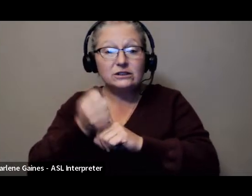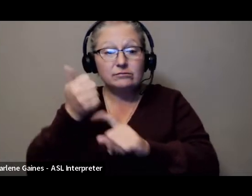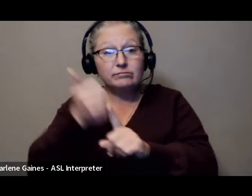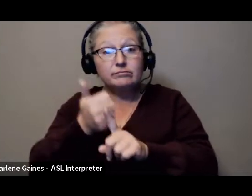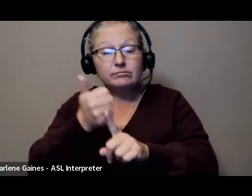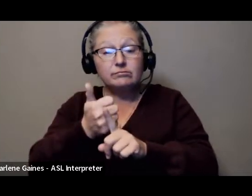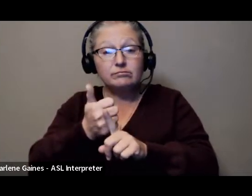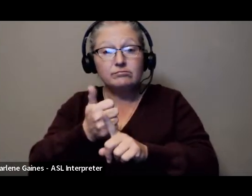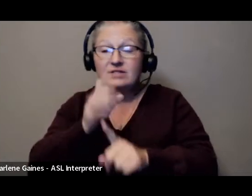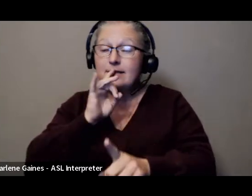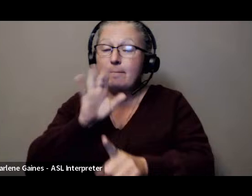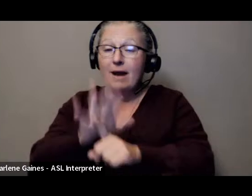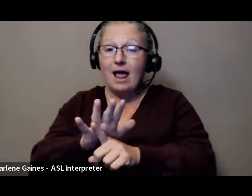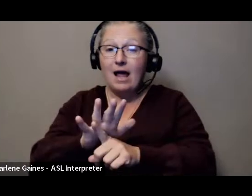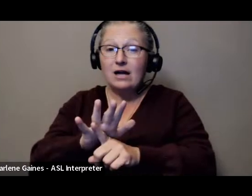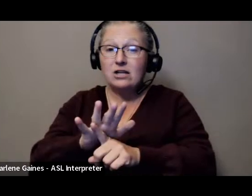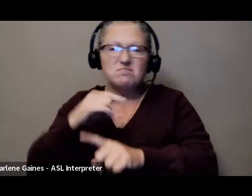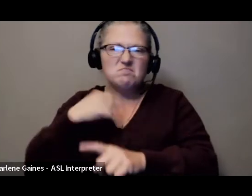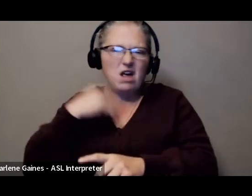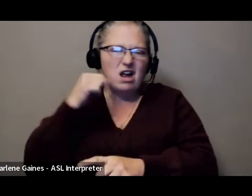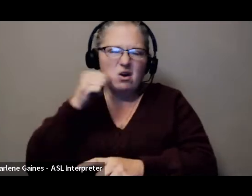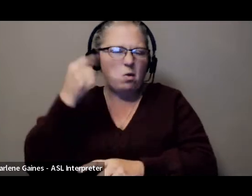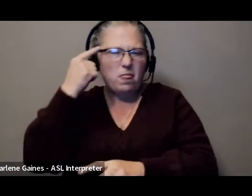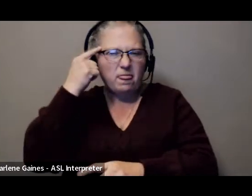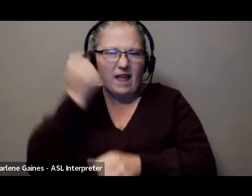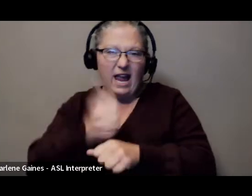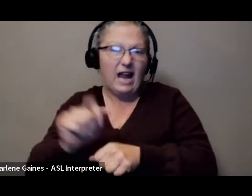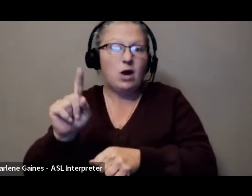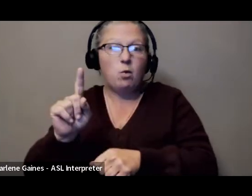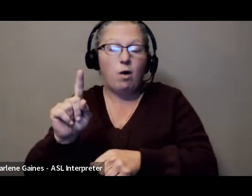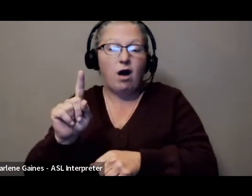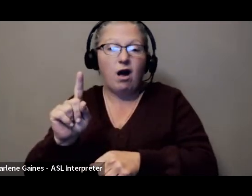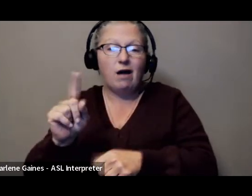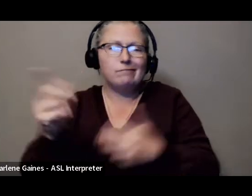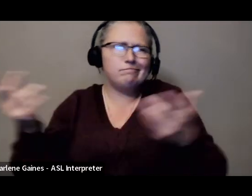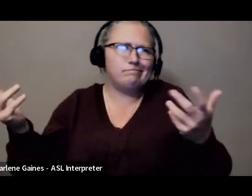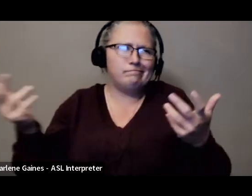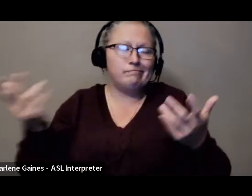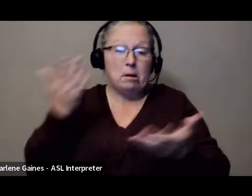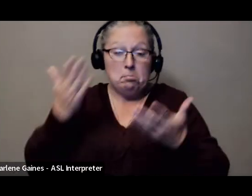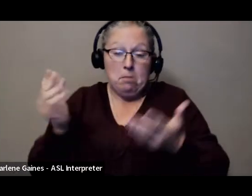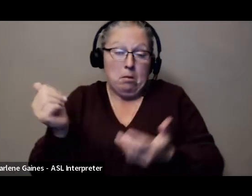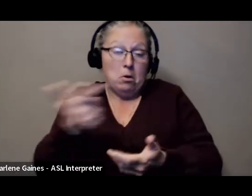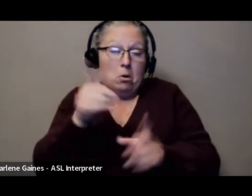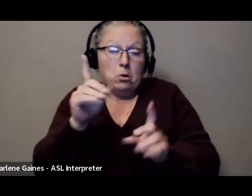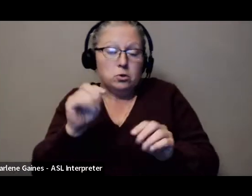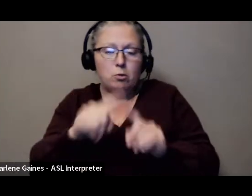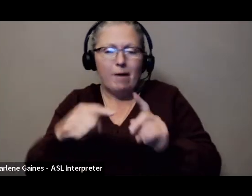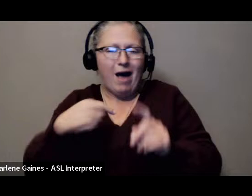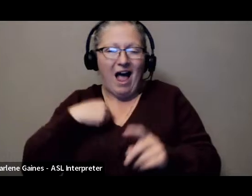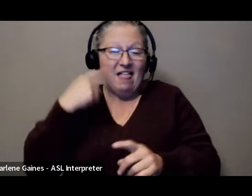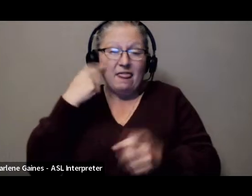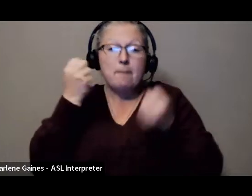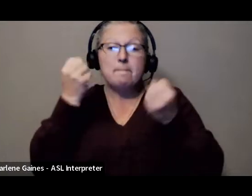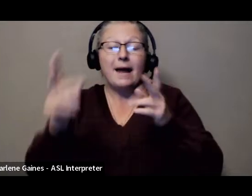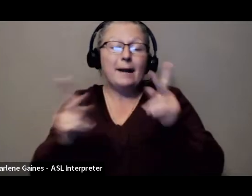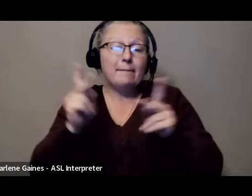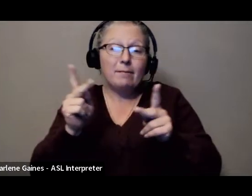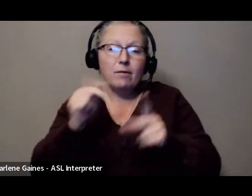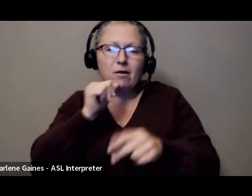a pledge that I don't think anybody really, well, I don't know, maybe you do, but I don't think a lot of